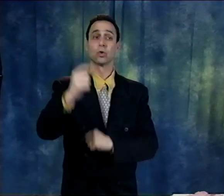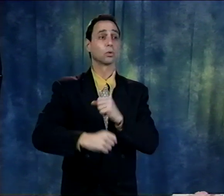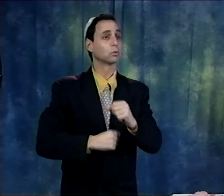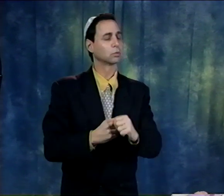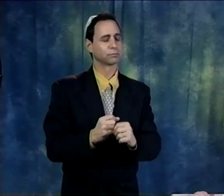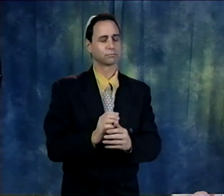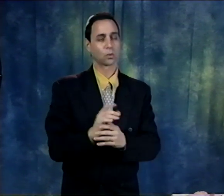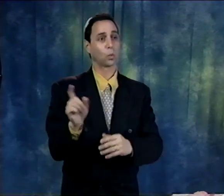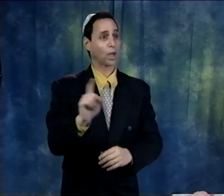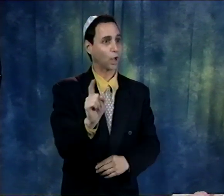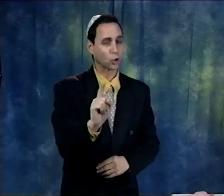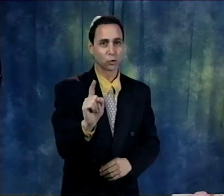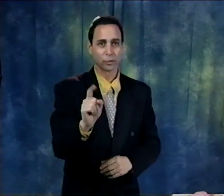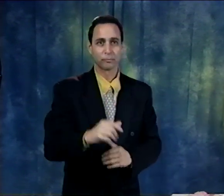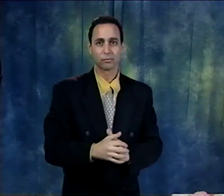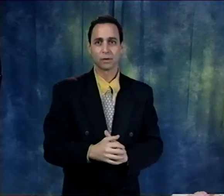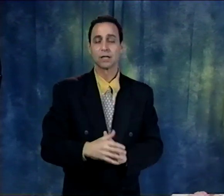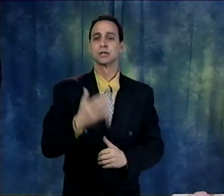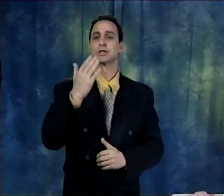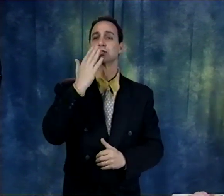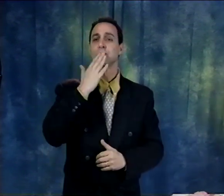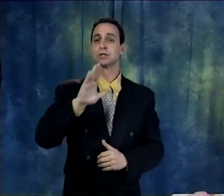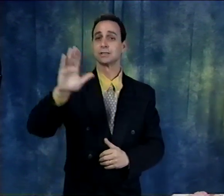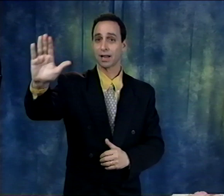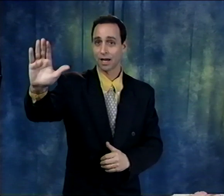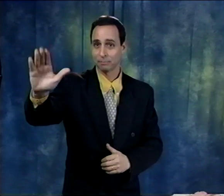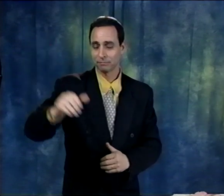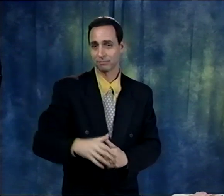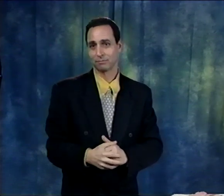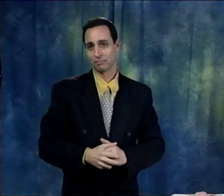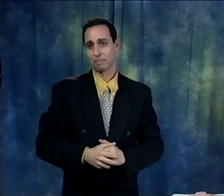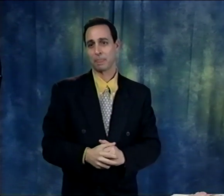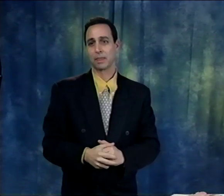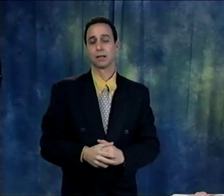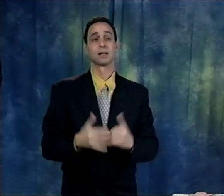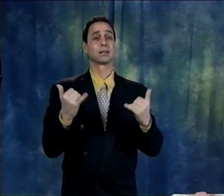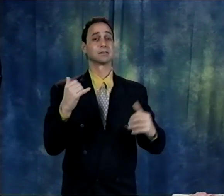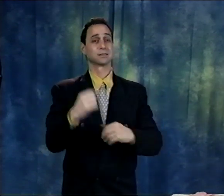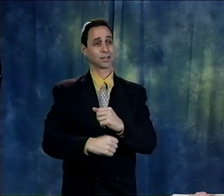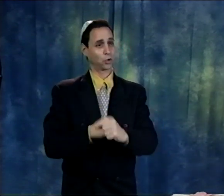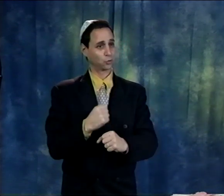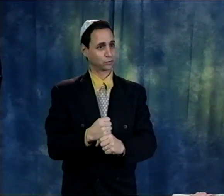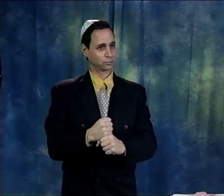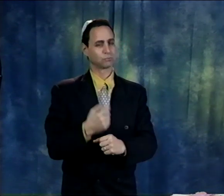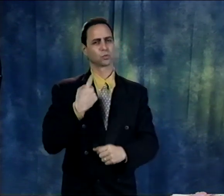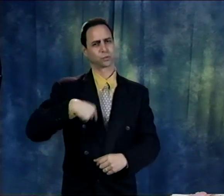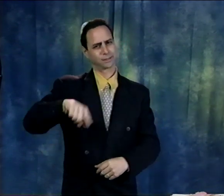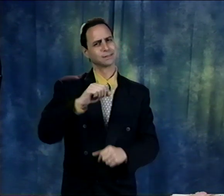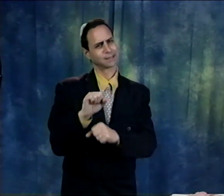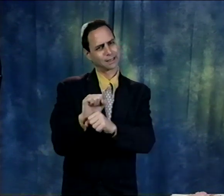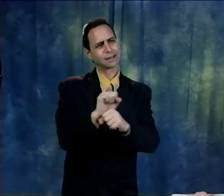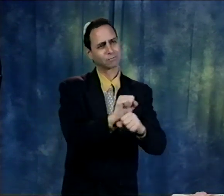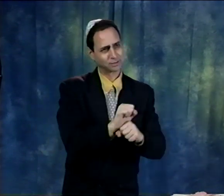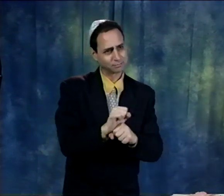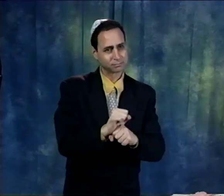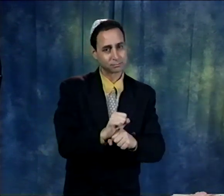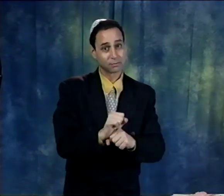Next year we will celebrate where? In Jerusalem. This year we're